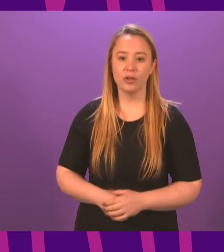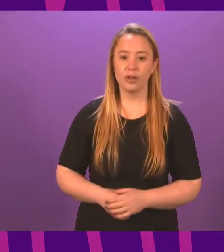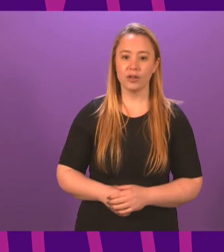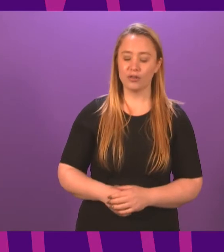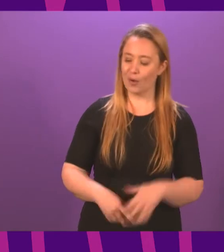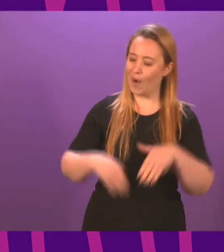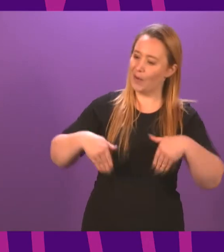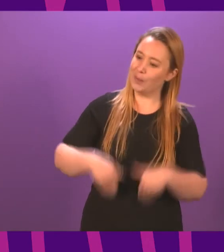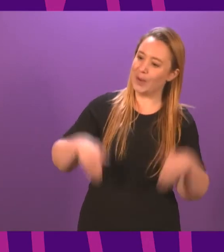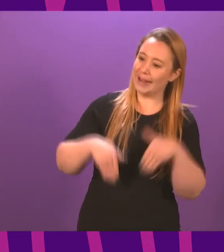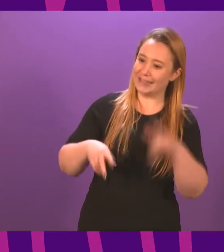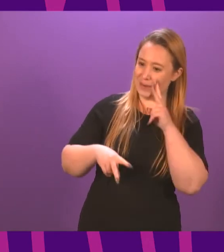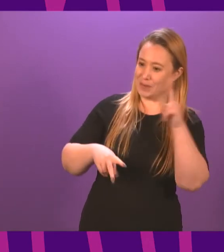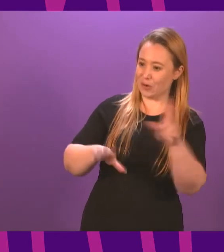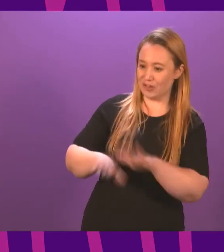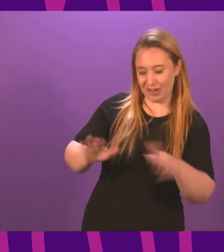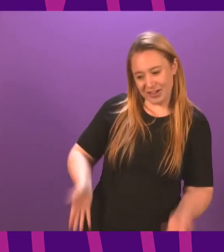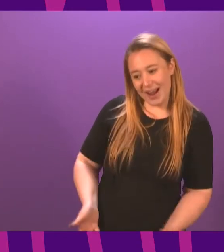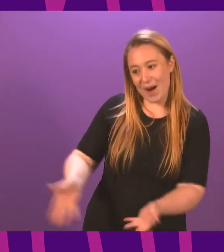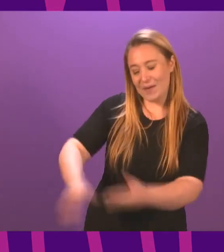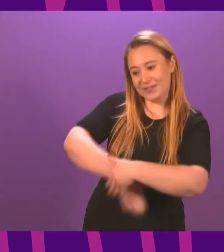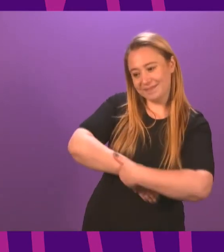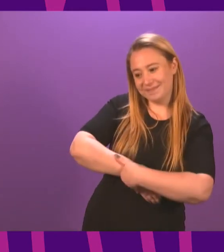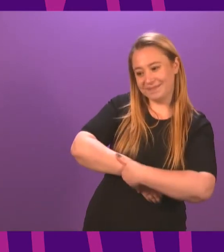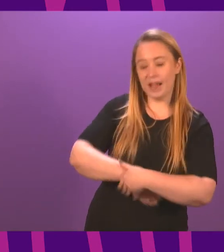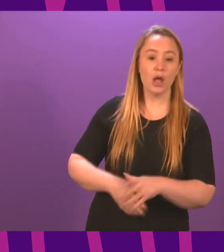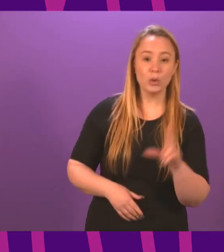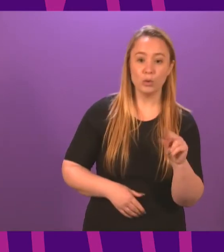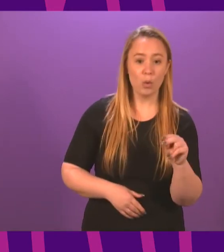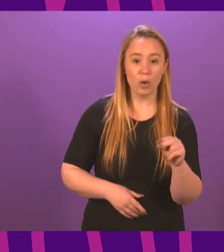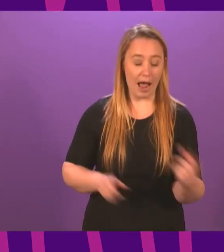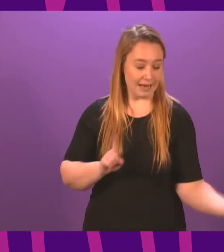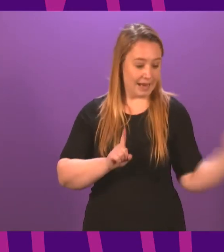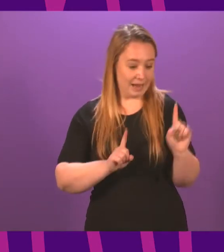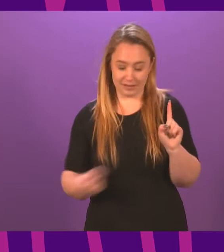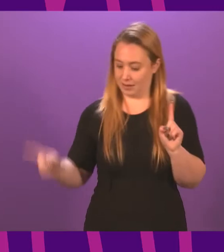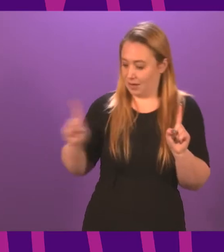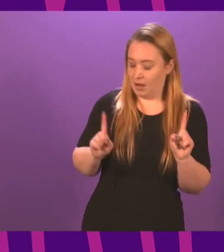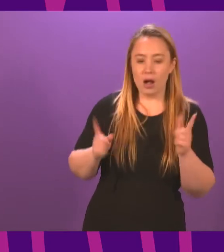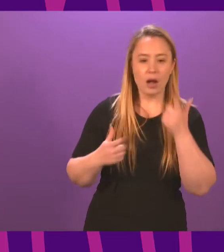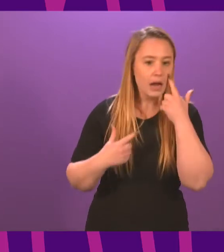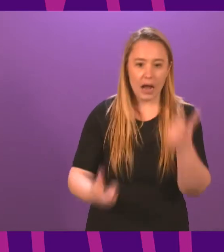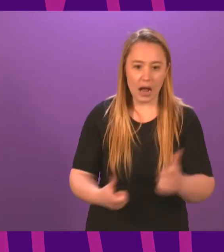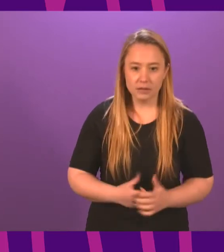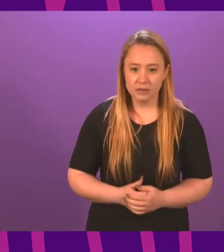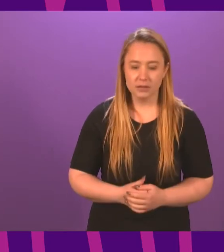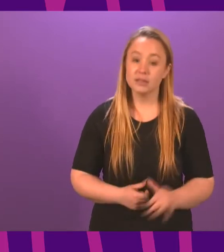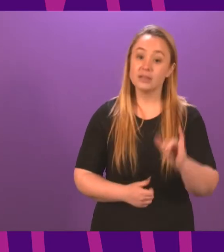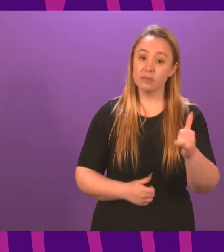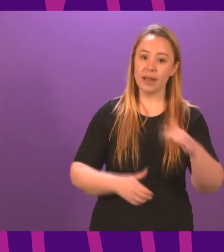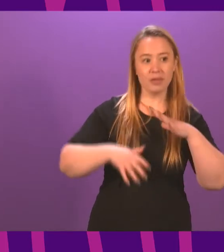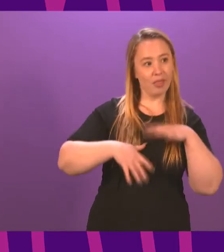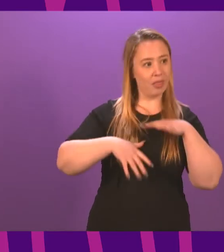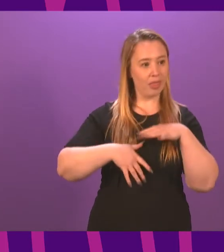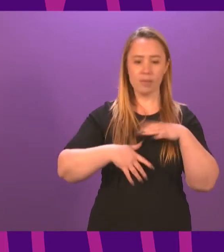going into school. That surprises me how many does that. Don't stand next to each other. Yes, we can all let our guard down for a while, but we